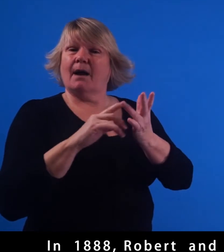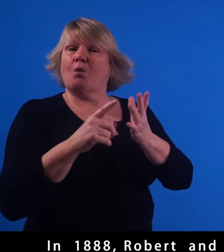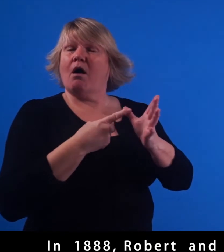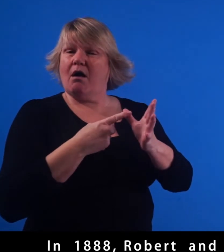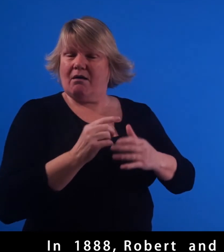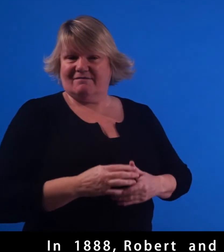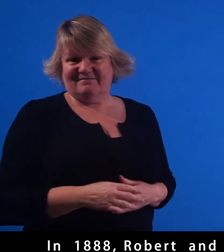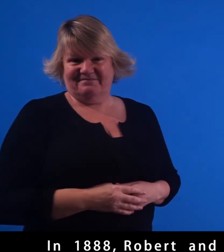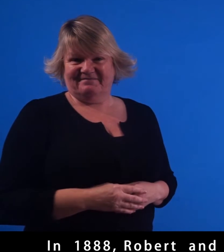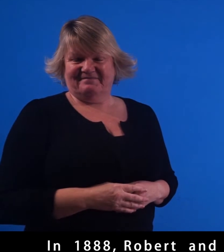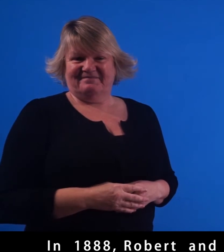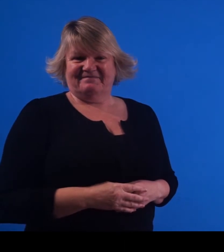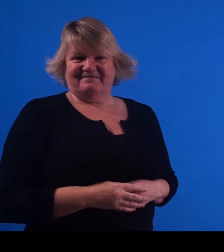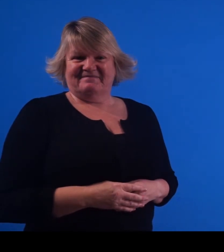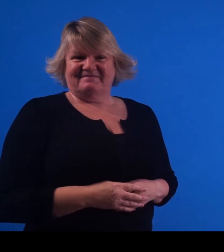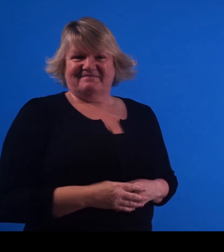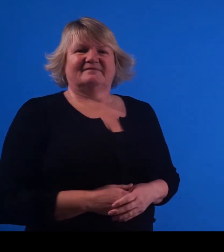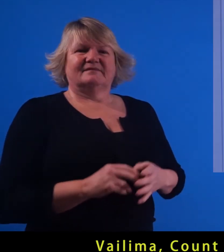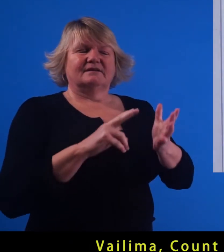to Samoa.